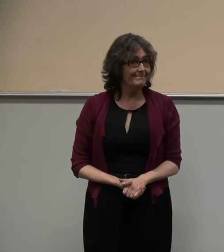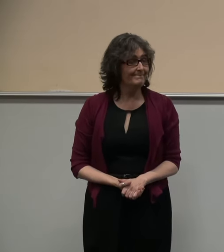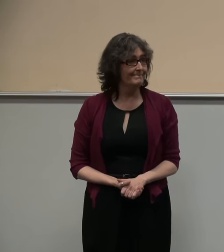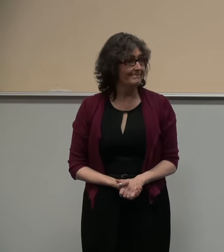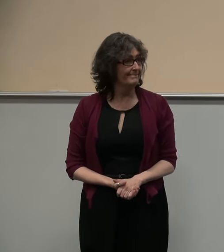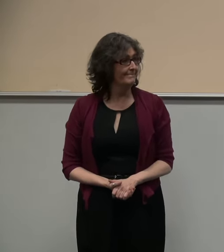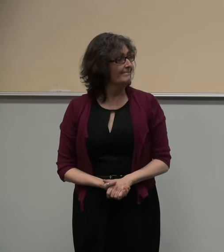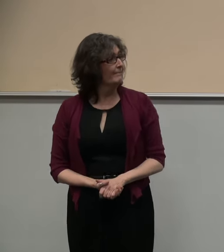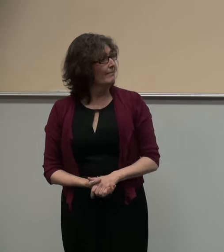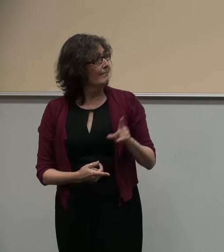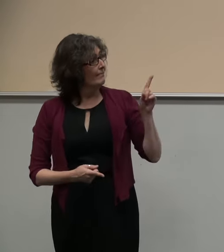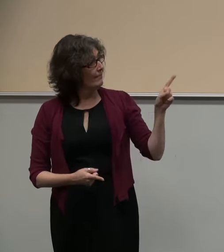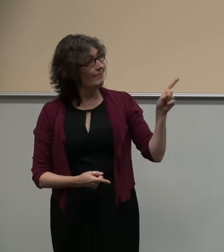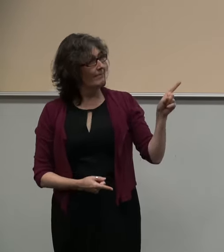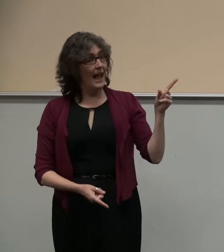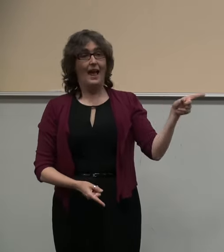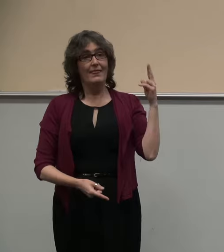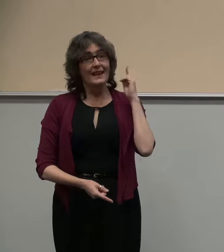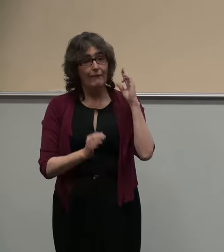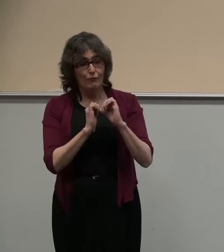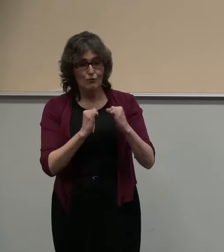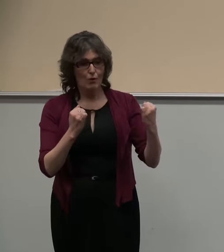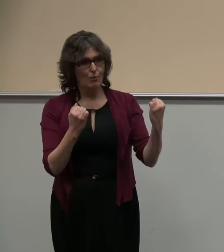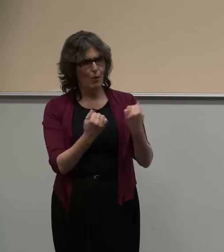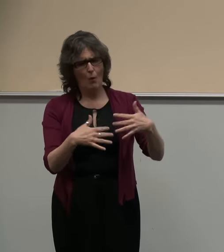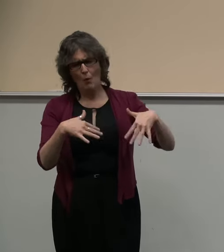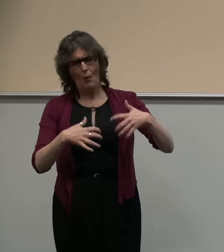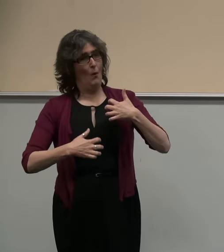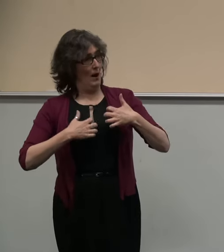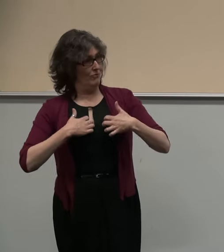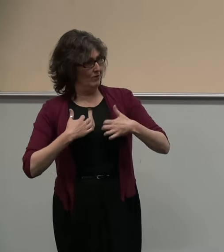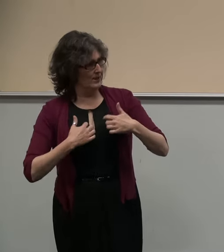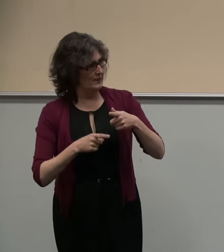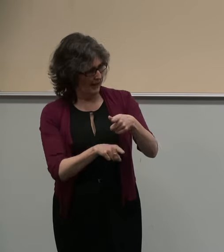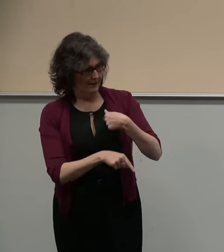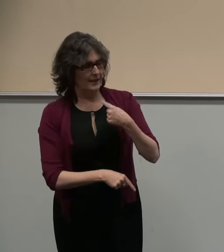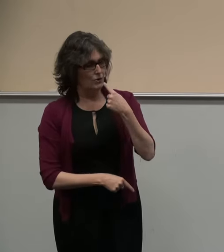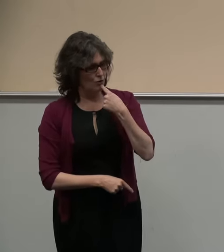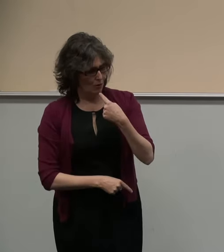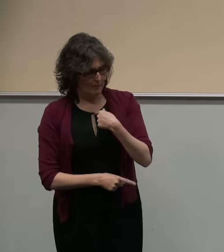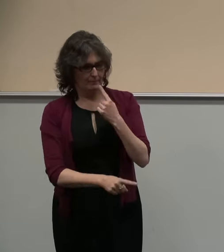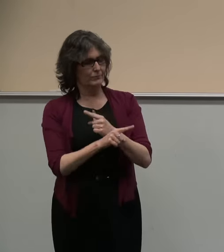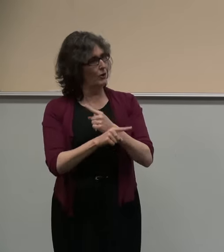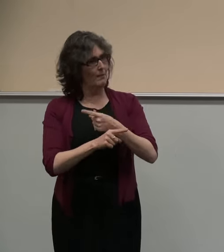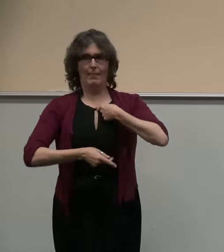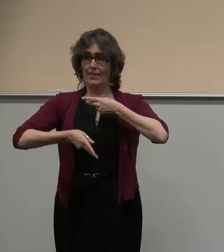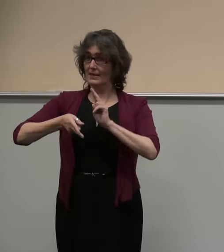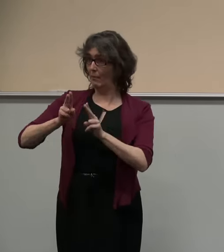I thought the really interesting thing that deaf people said about the use of body by the interpreter